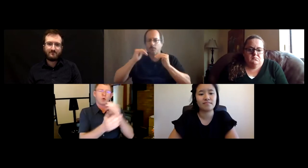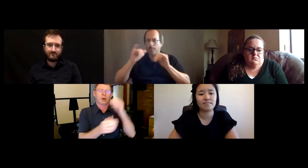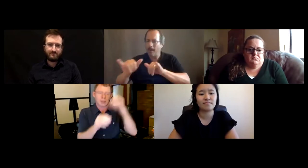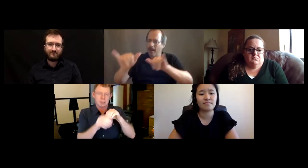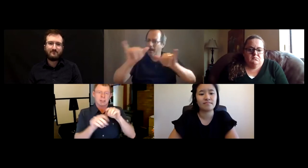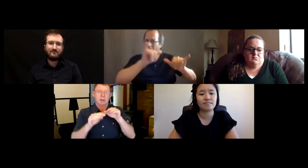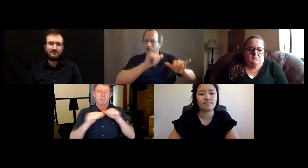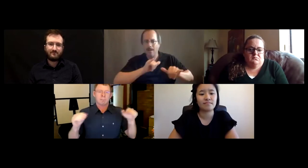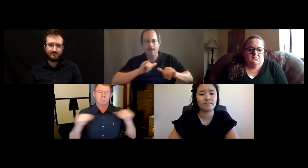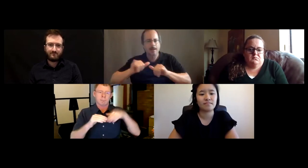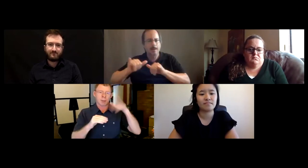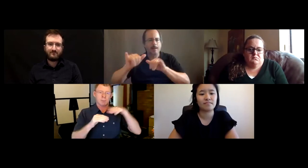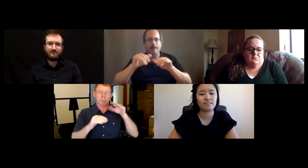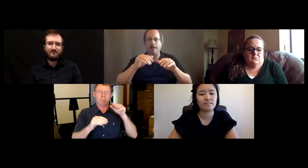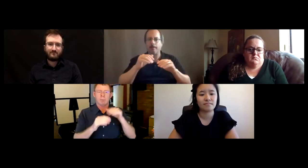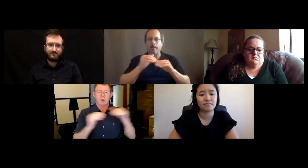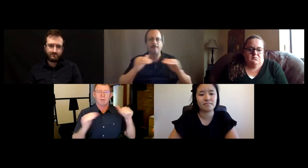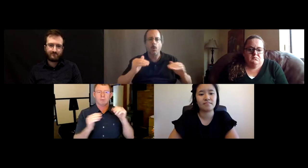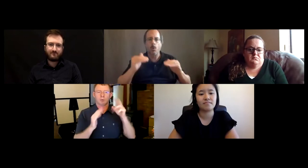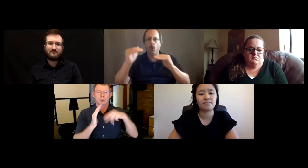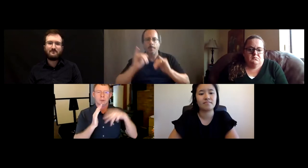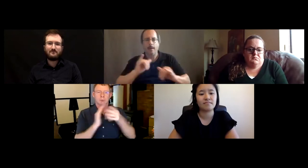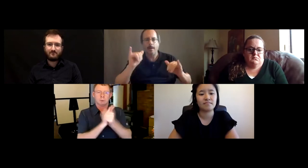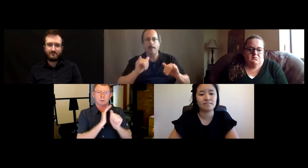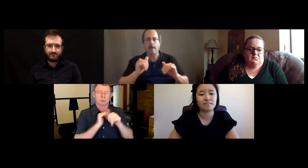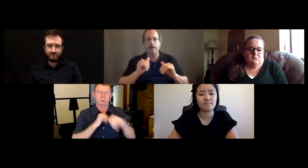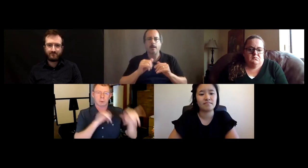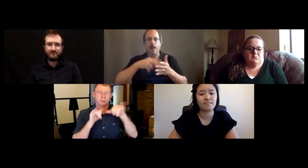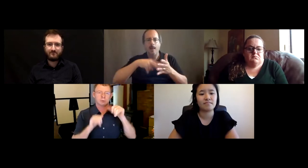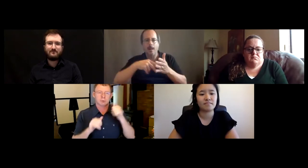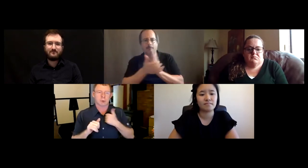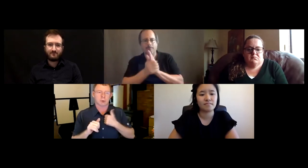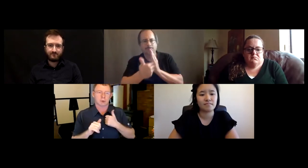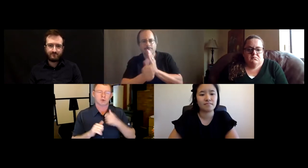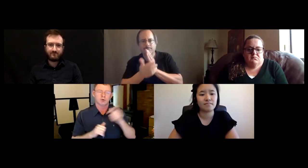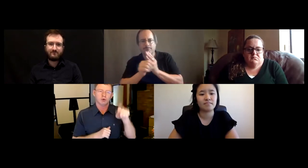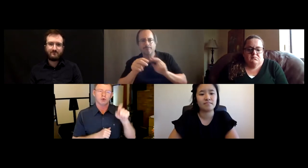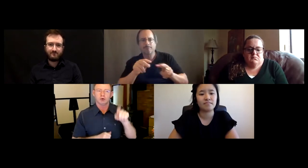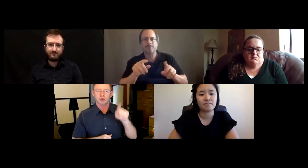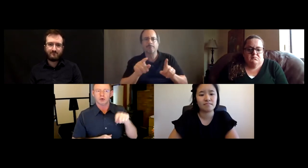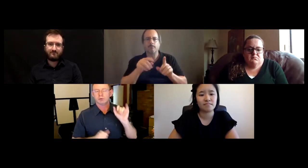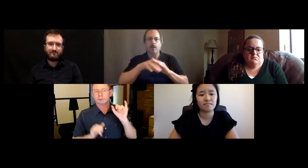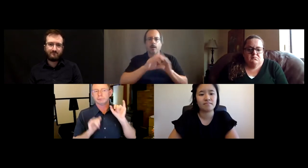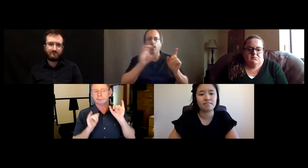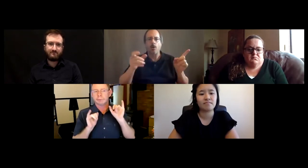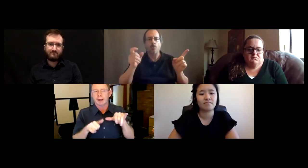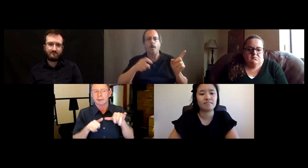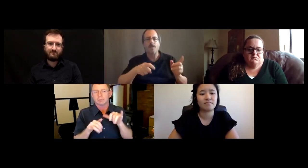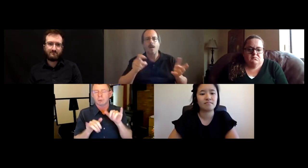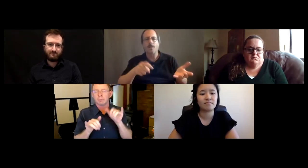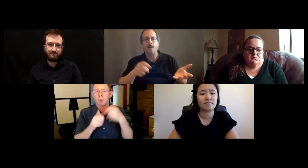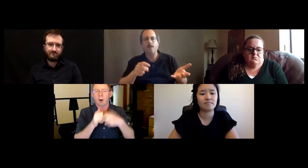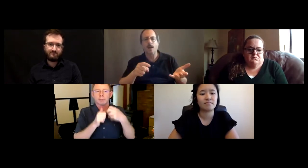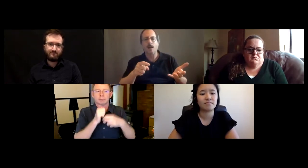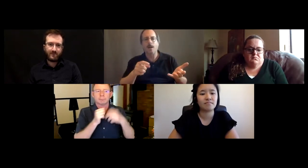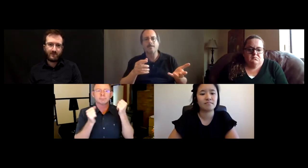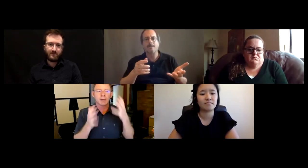so you can accommodate everybody by adhering to a clear language writing policy.